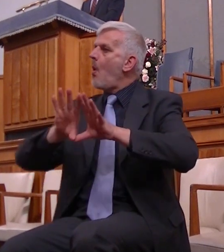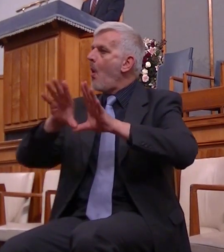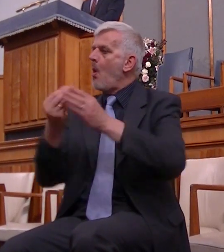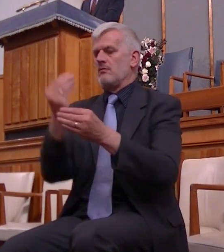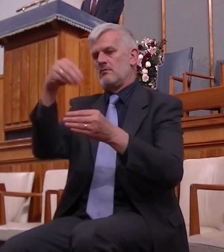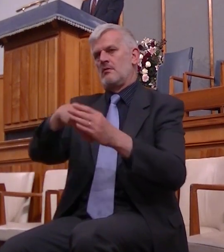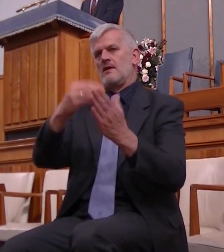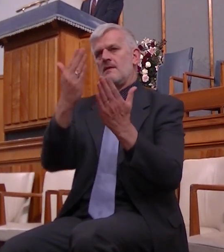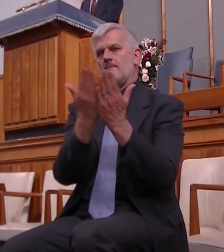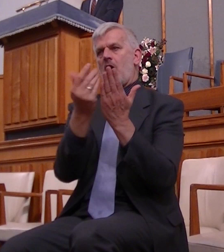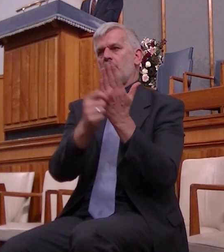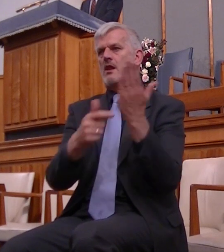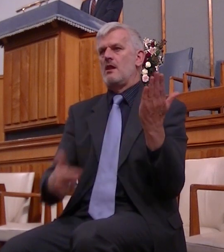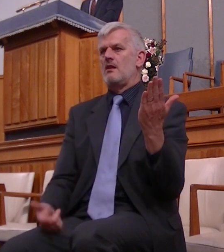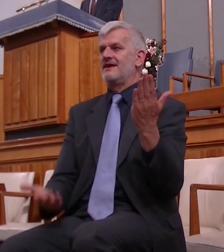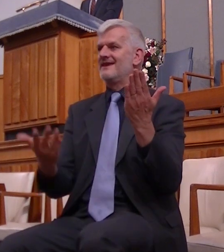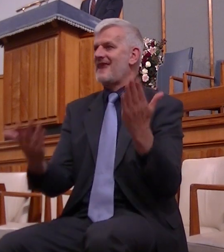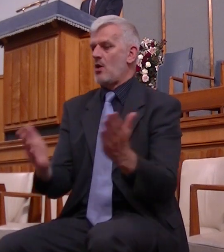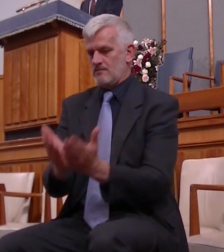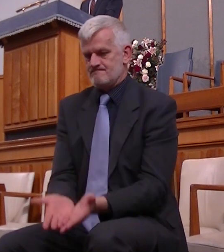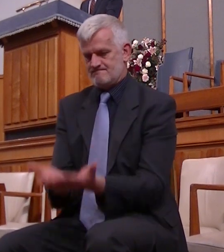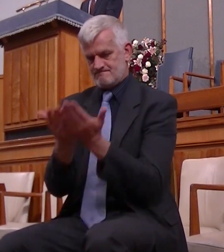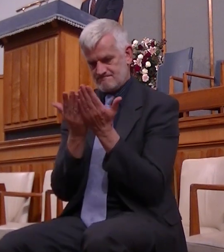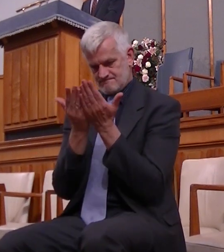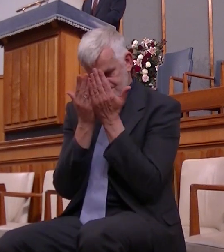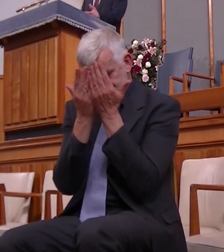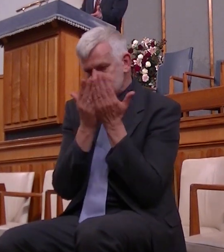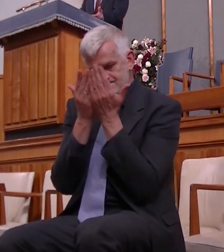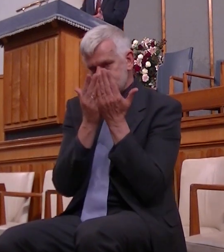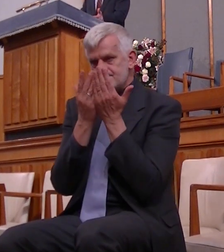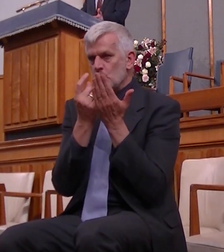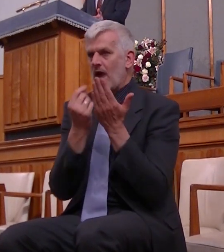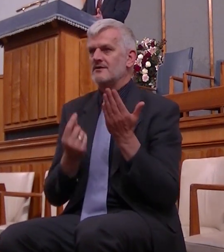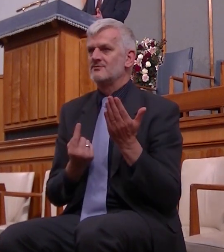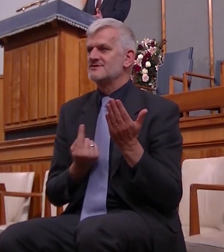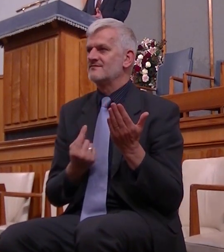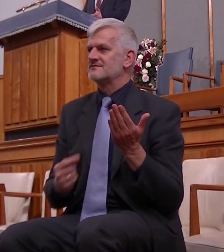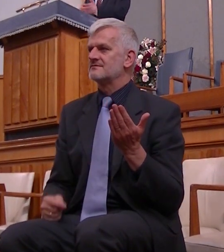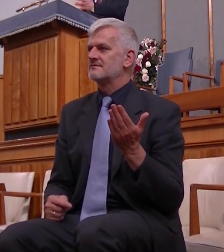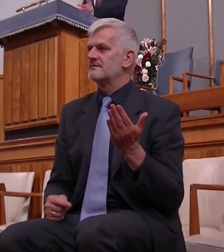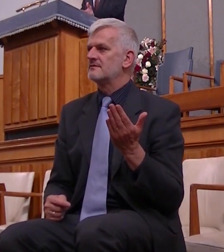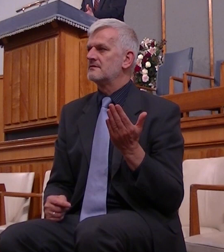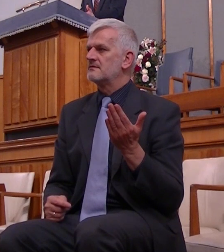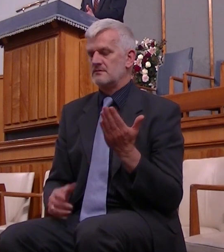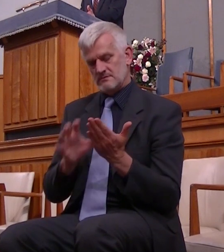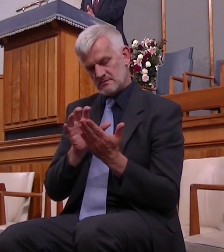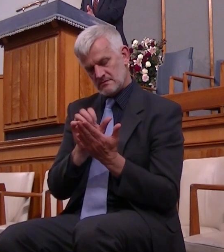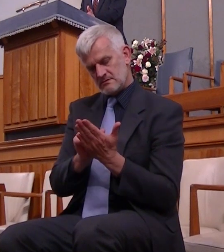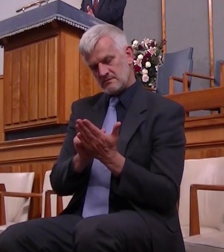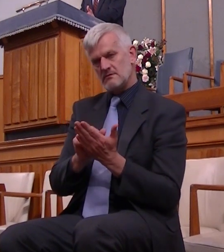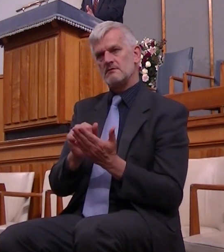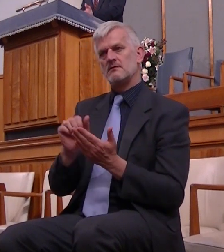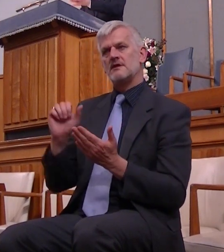scripture, and we can investigate it and look at it. His plan, his remedy for